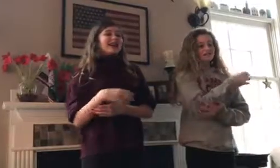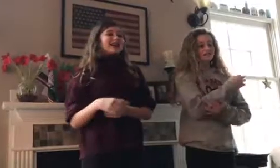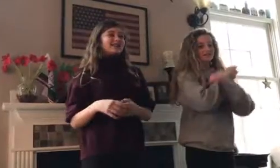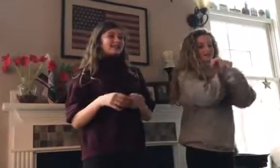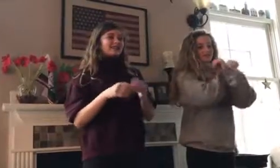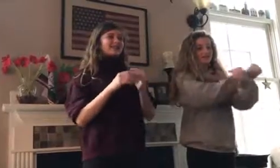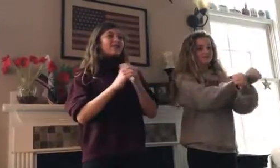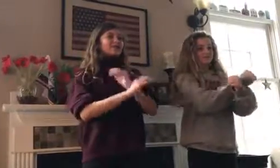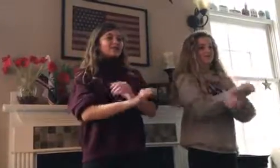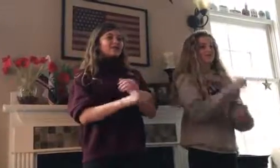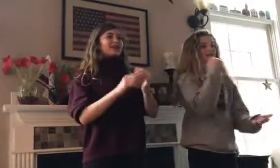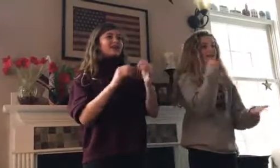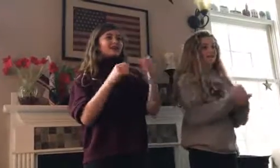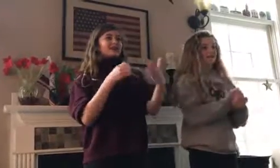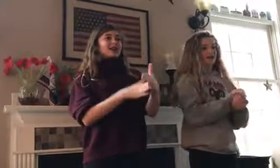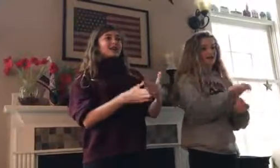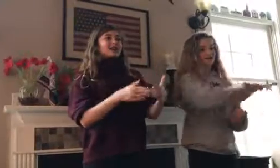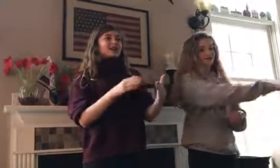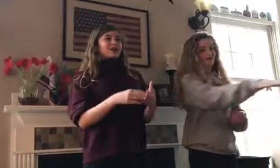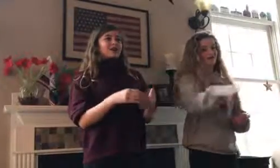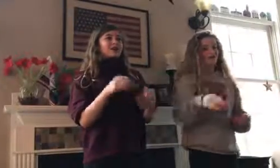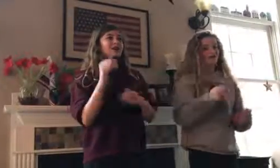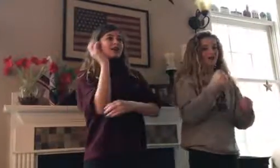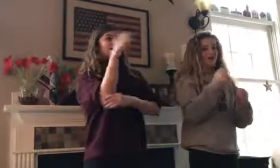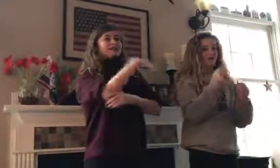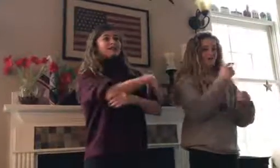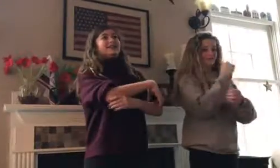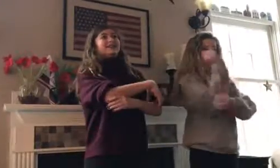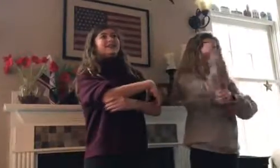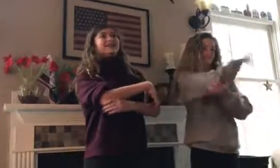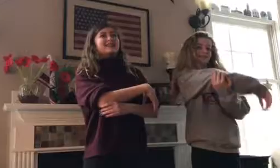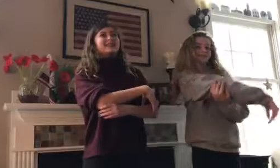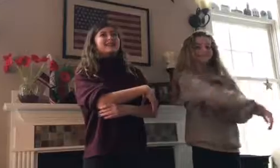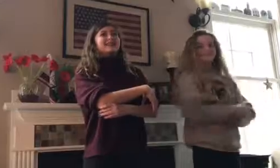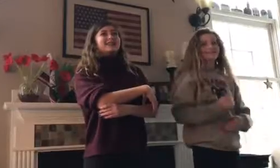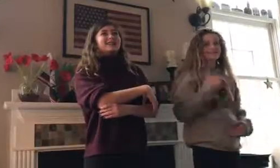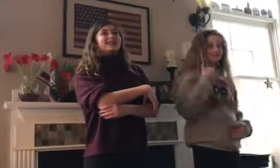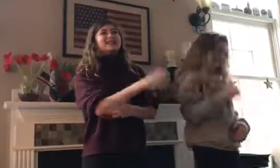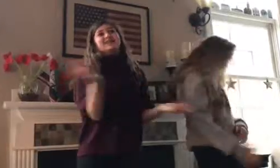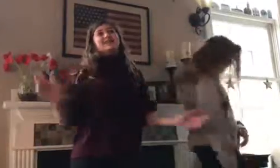and to defend it against all enemies. Good job.